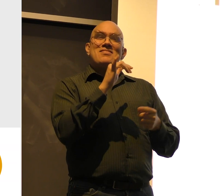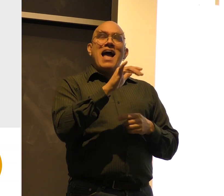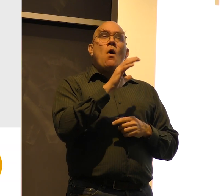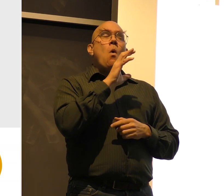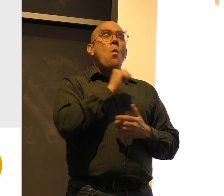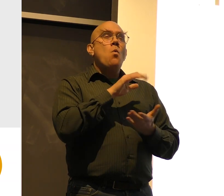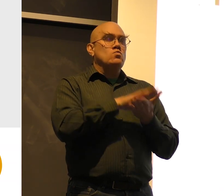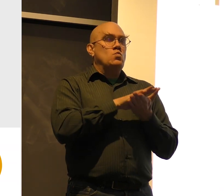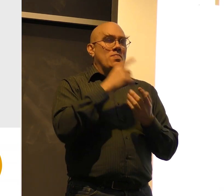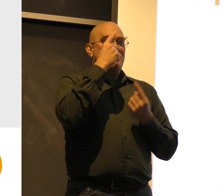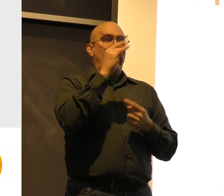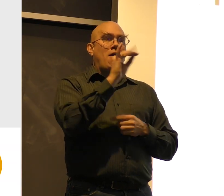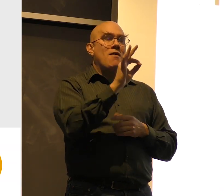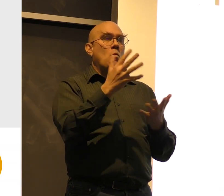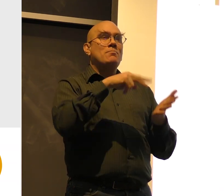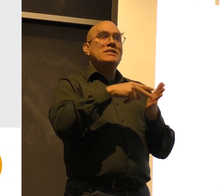peoples. But there's still an old